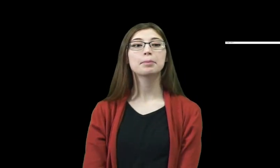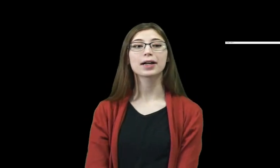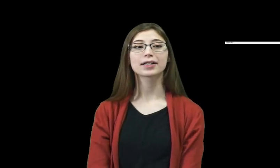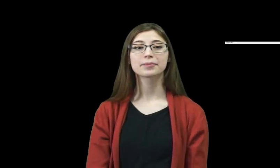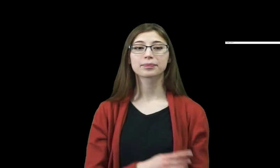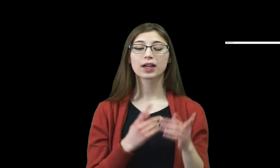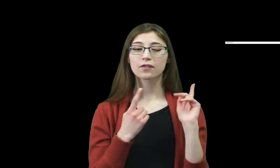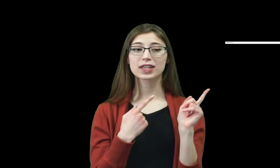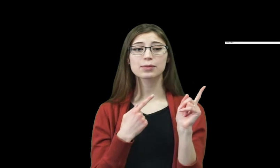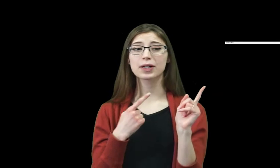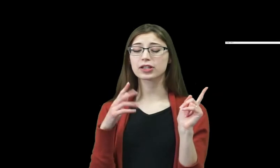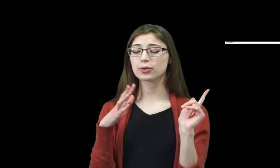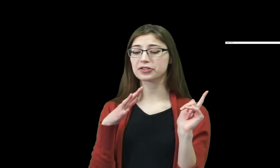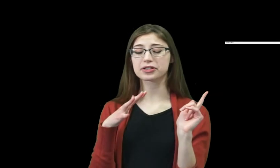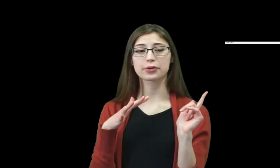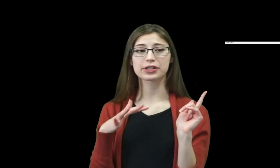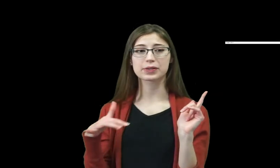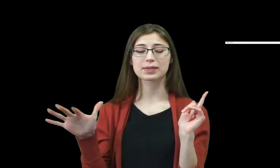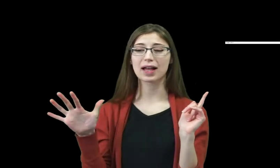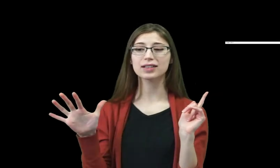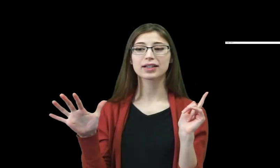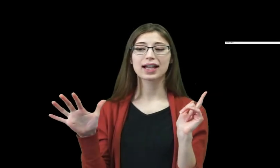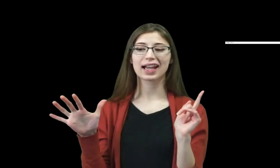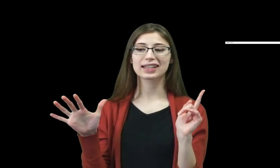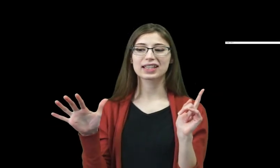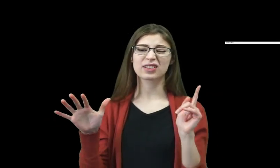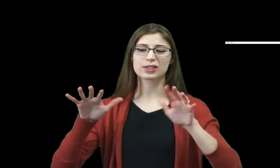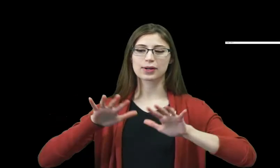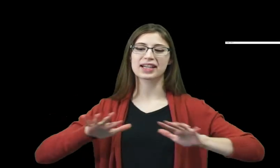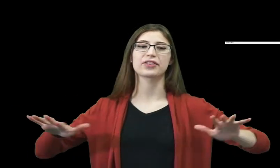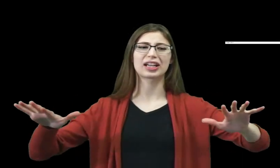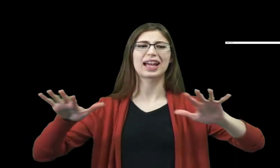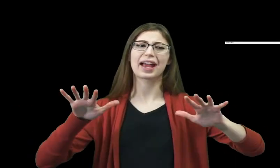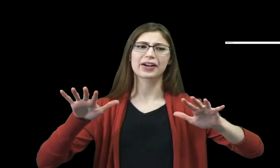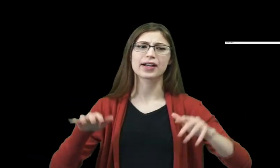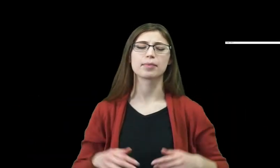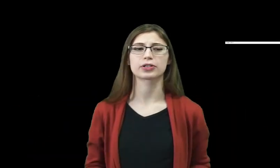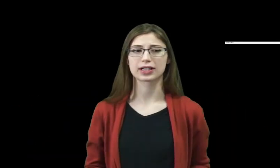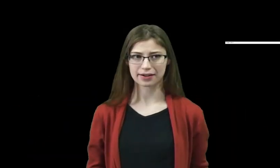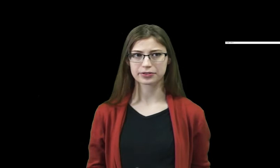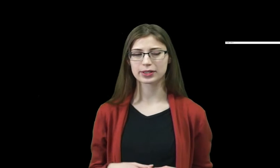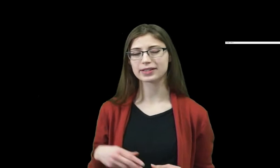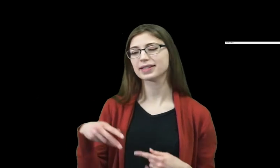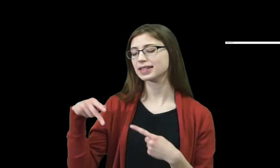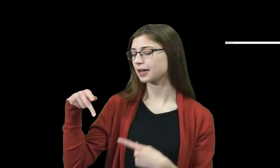Park. For this word, you are just going to spell, and then you could do kind of a area motion afterwards. So